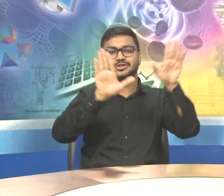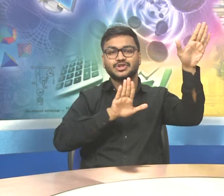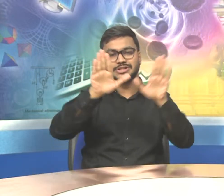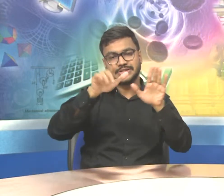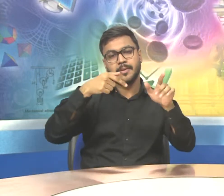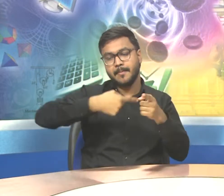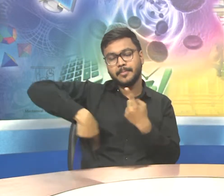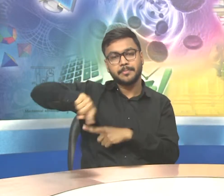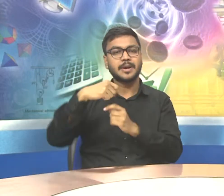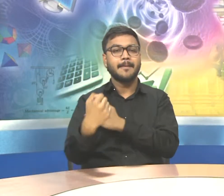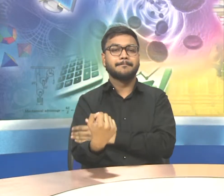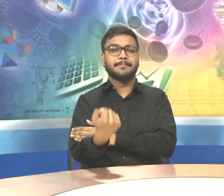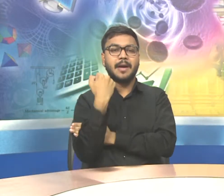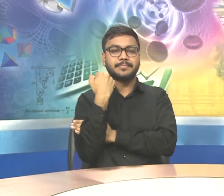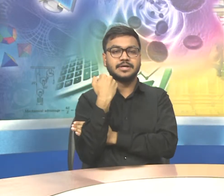anything.